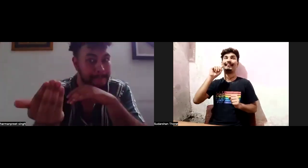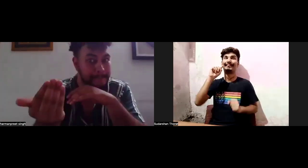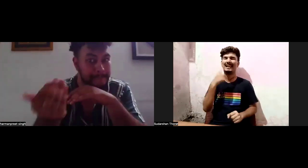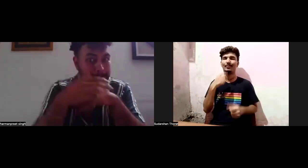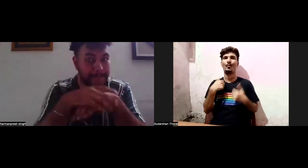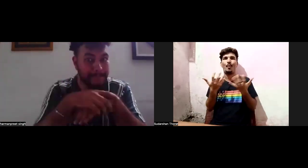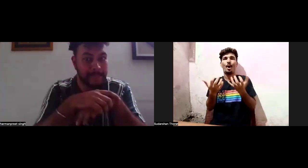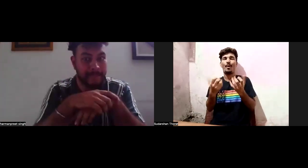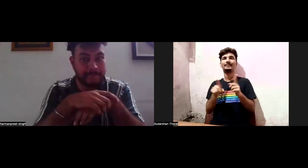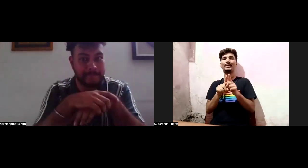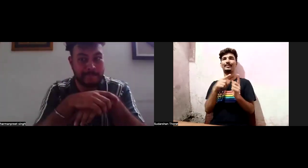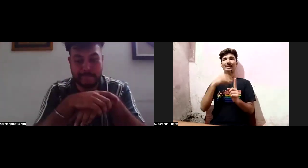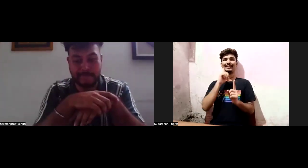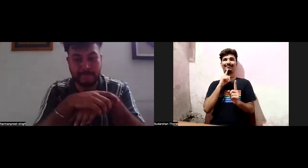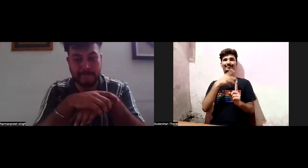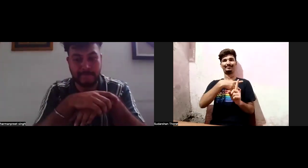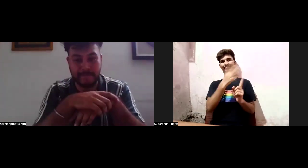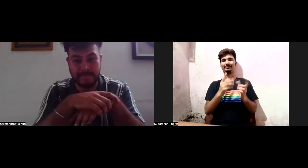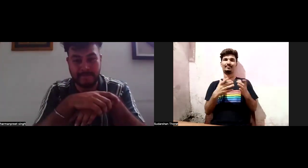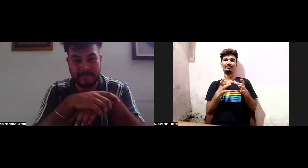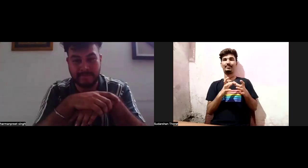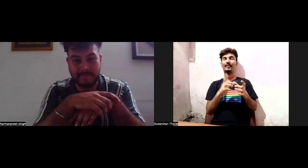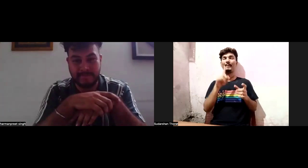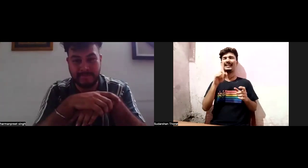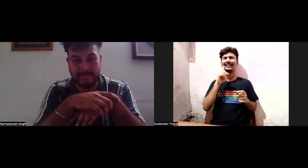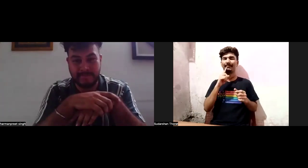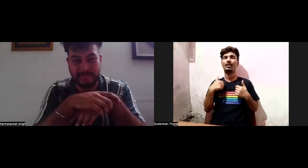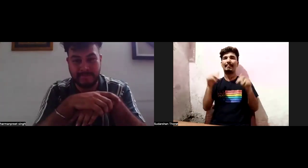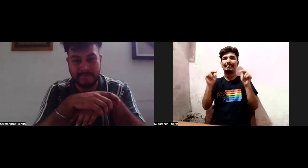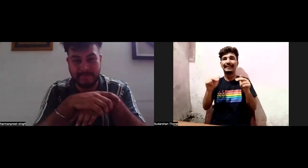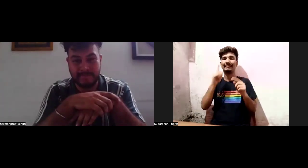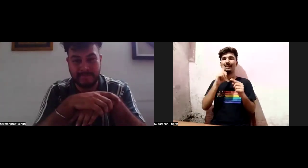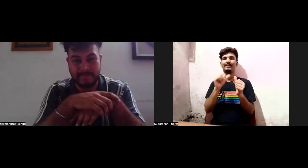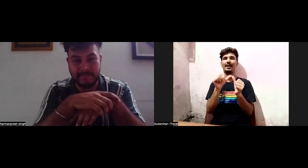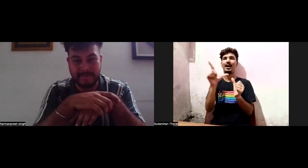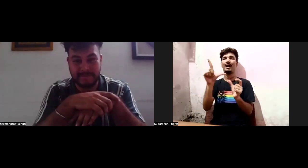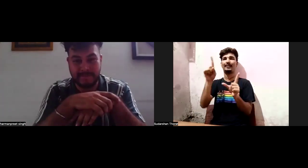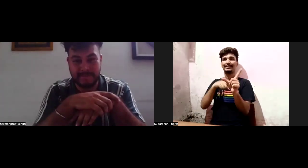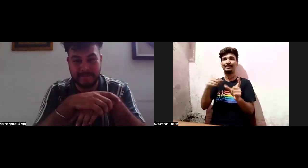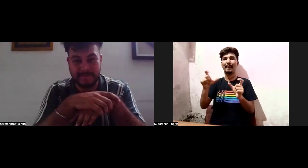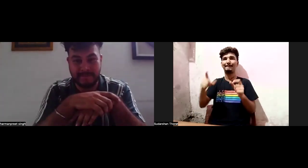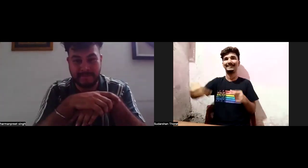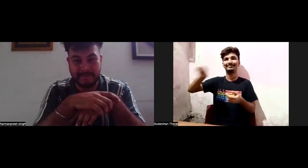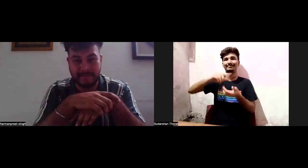So we are a very, very small group or community.